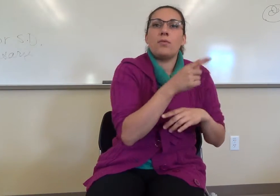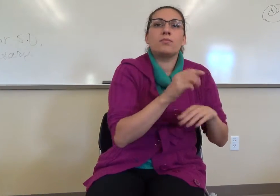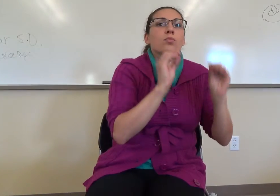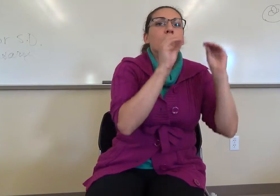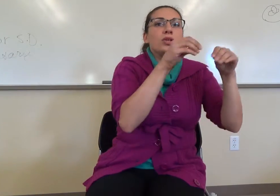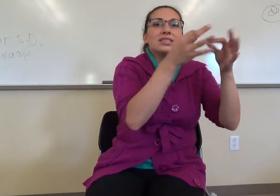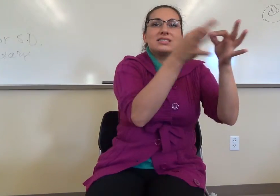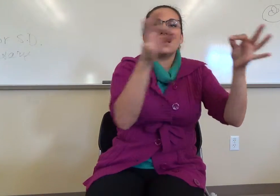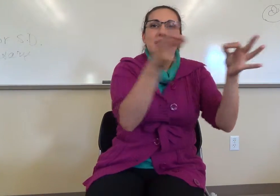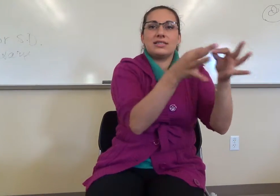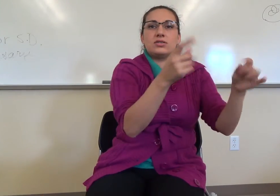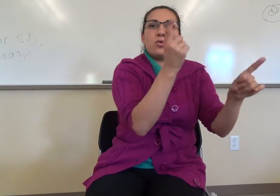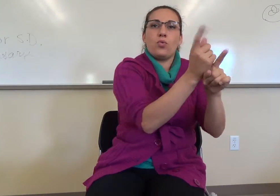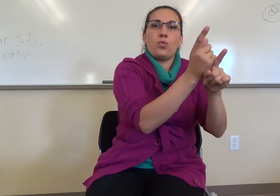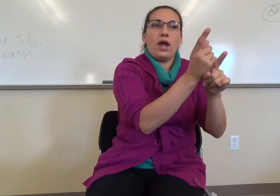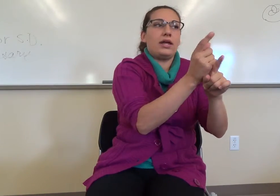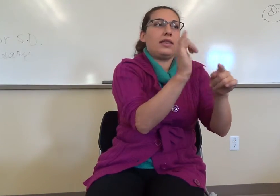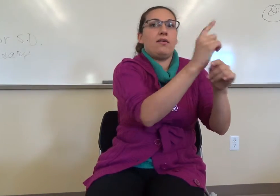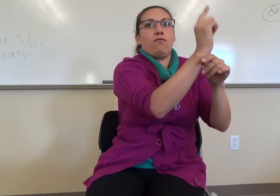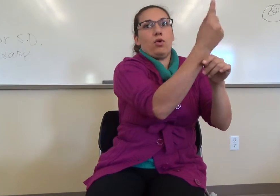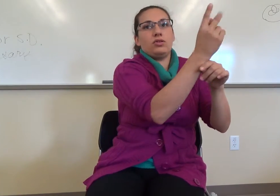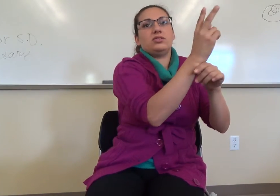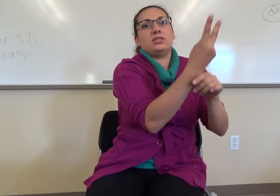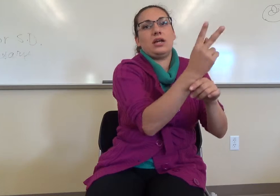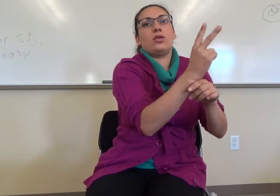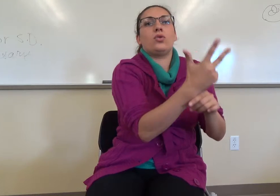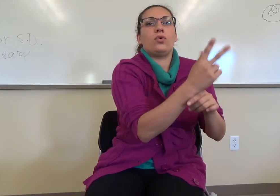paragraph. Okay, now this should